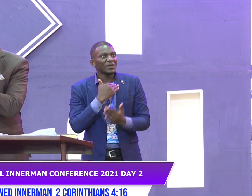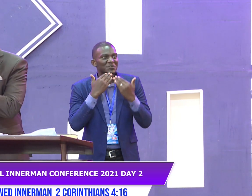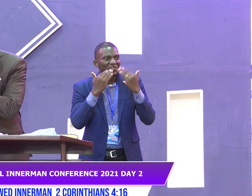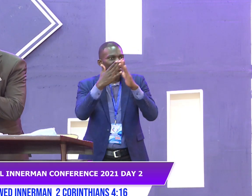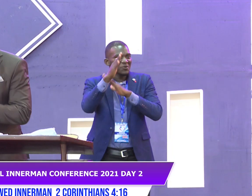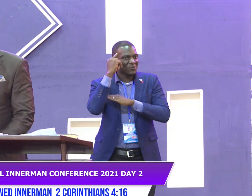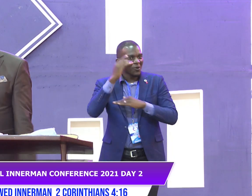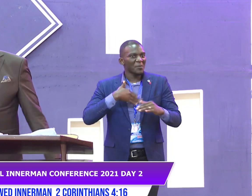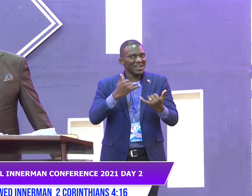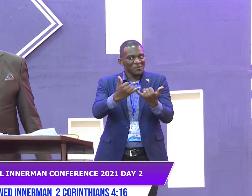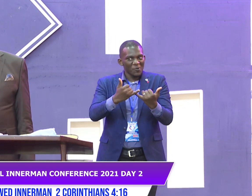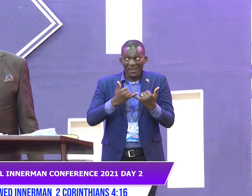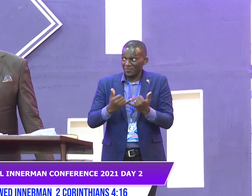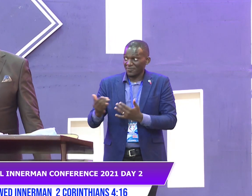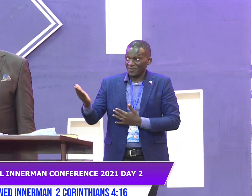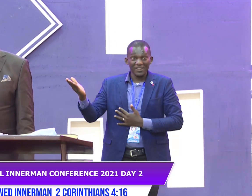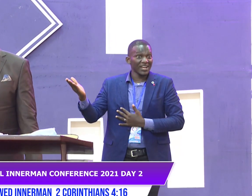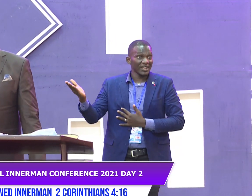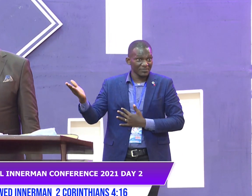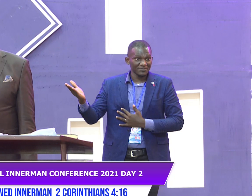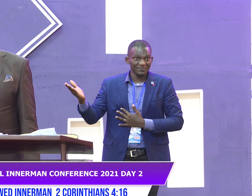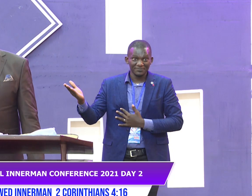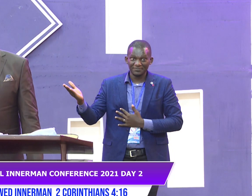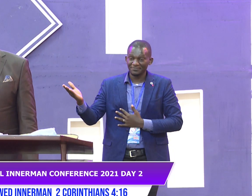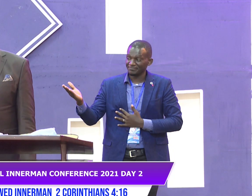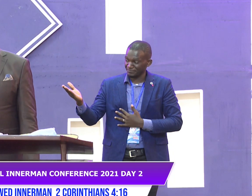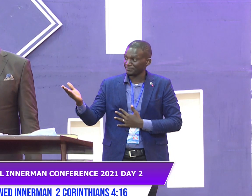Amen. I want to thank God for my wife,